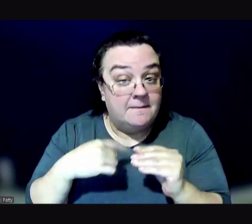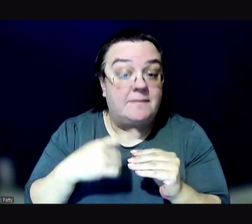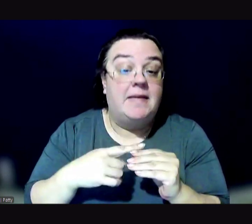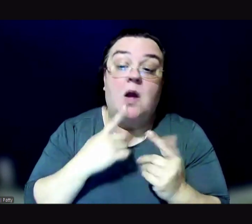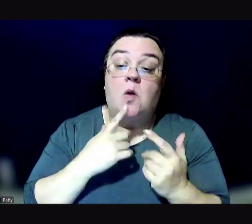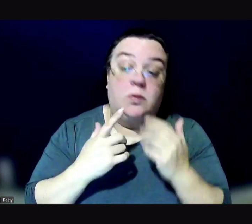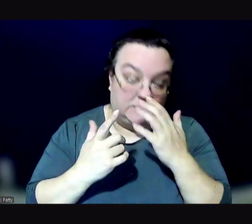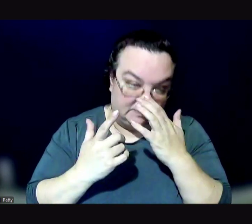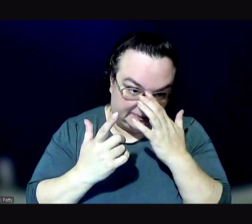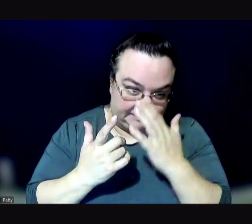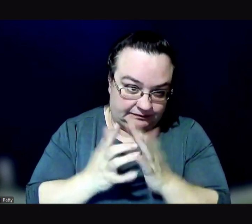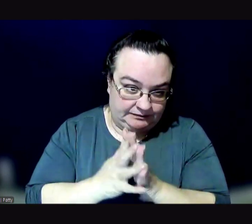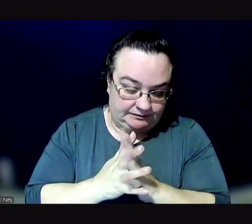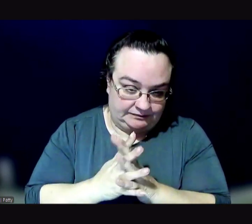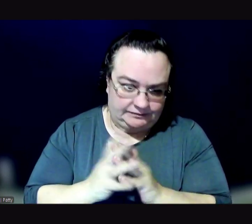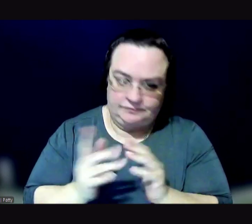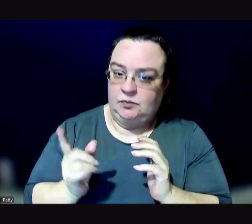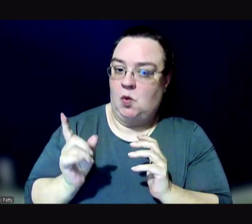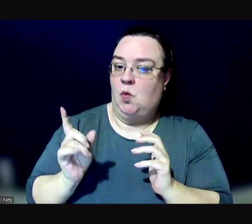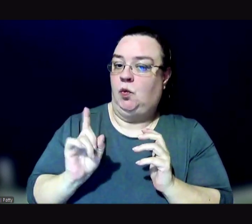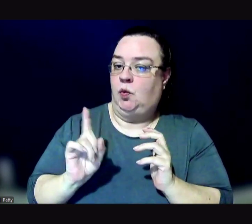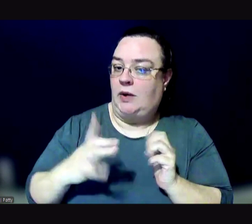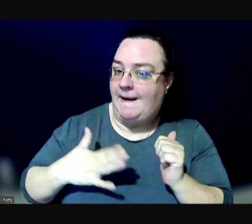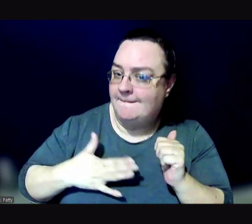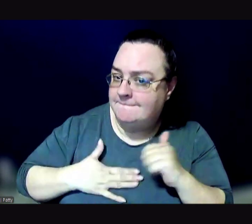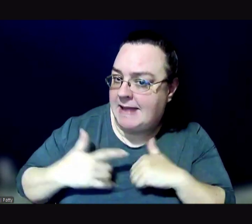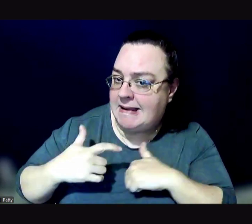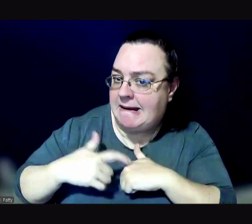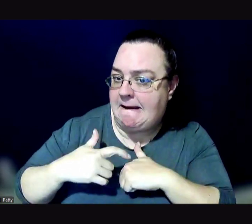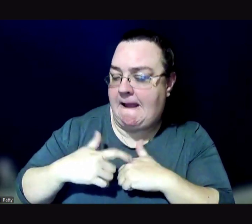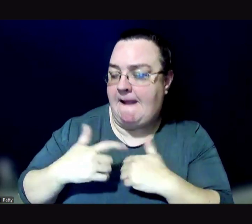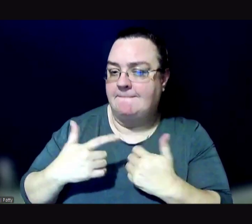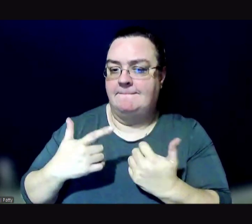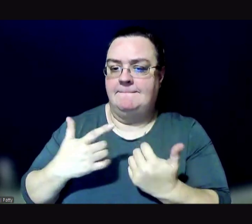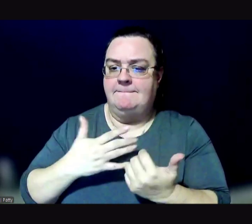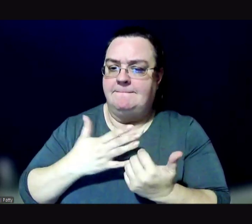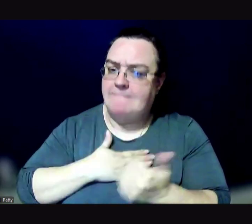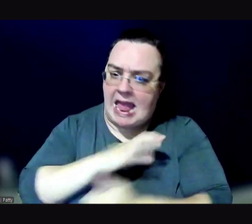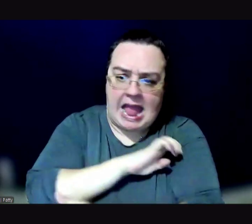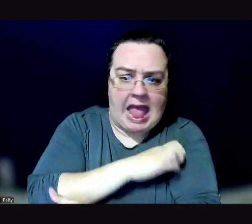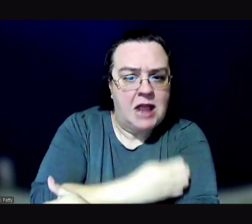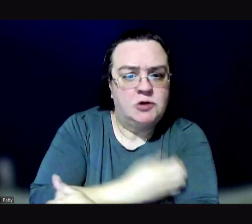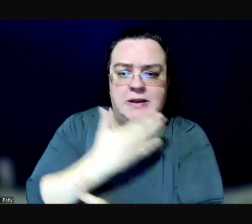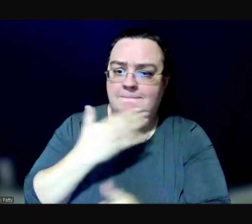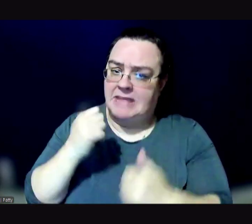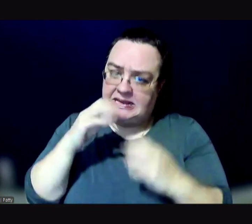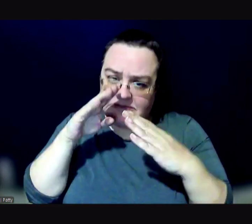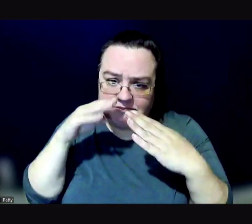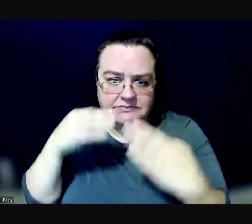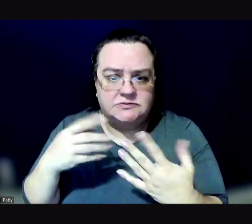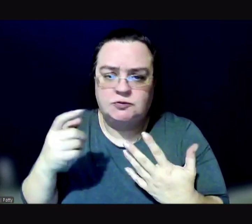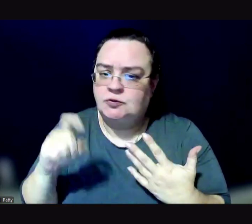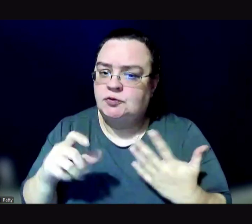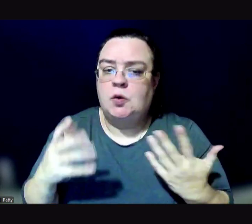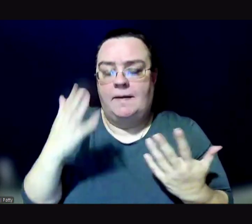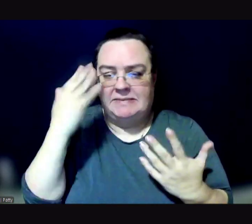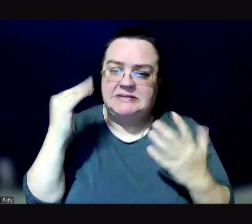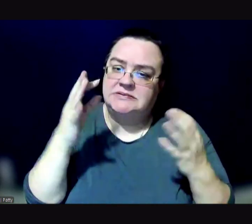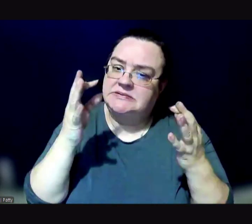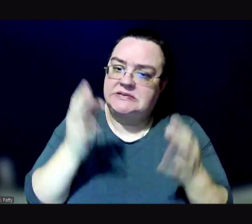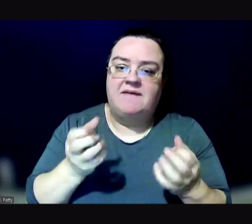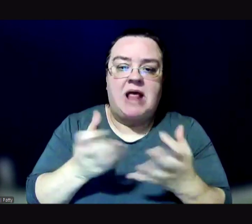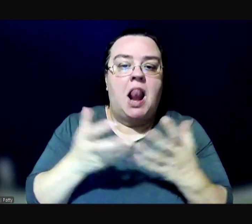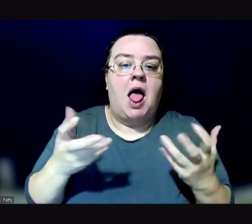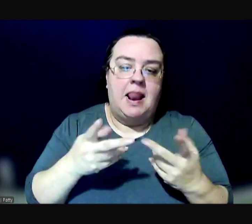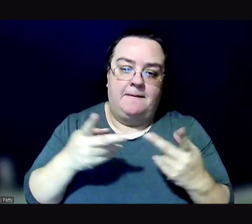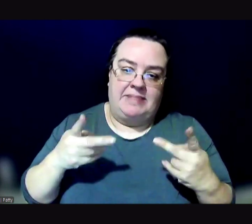where is my time, where is my energy best spent, because there are definitely a lot of places that need it right now.